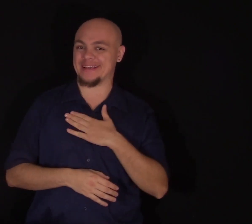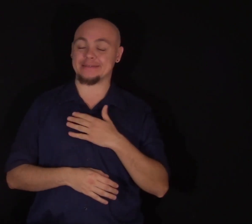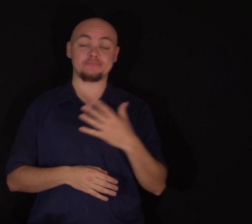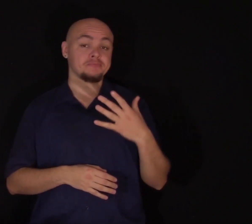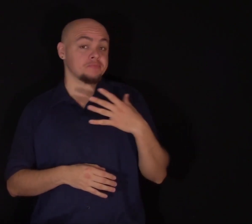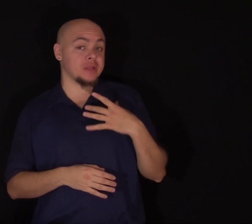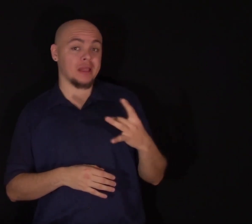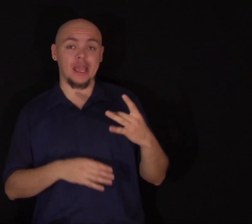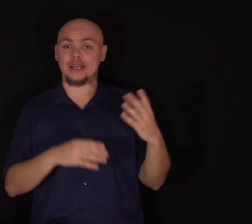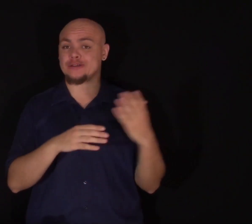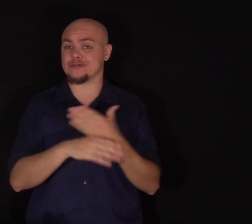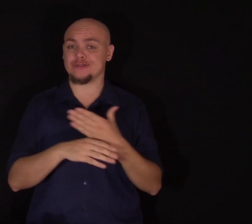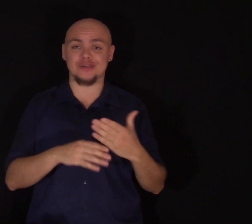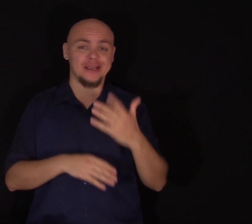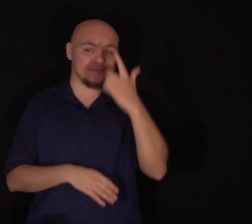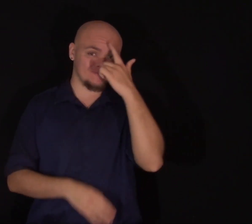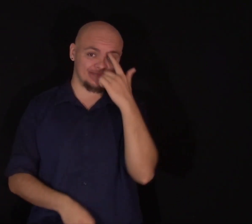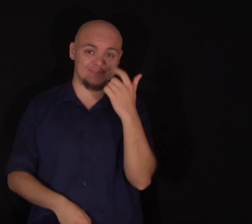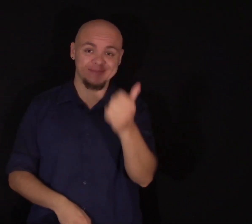Ok.